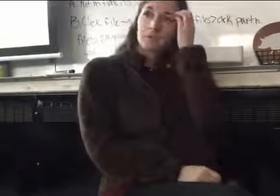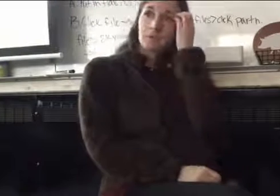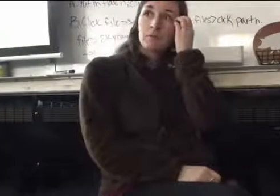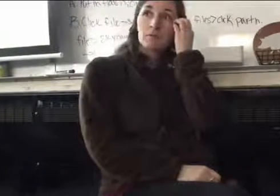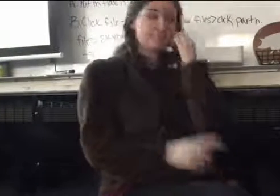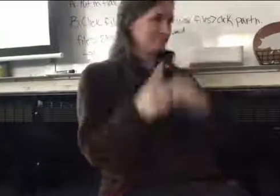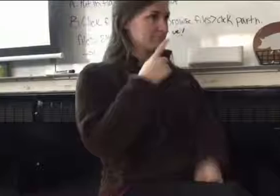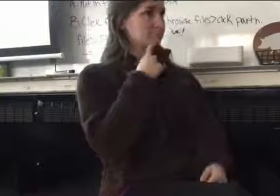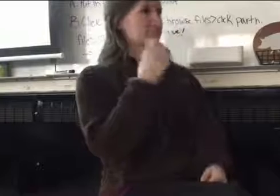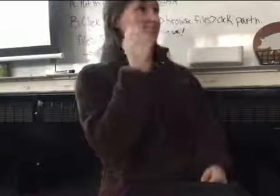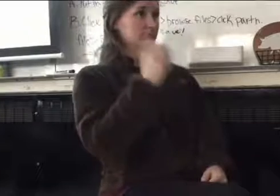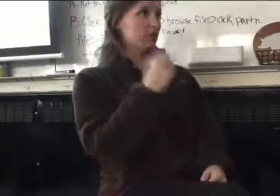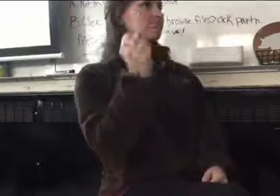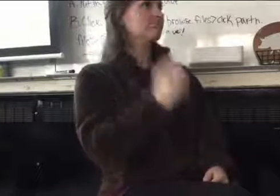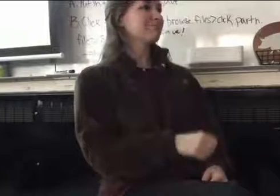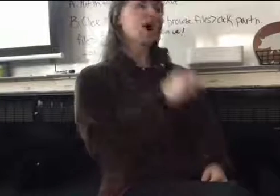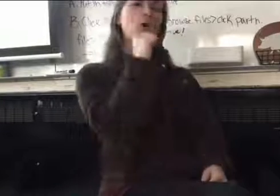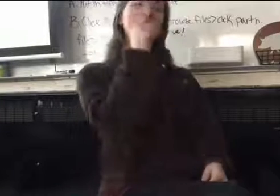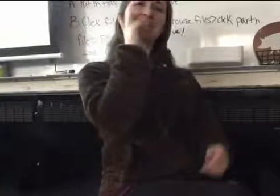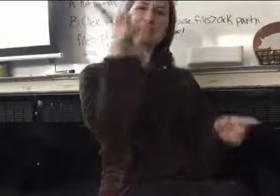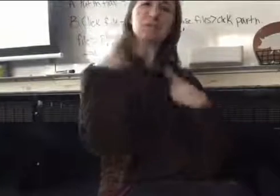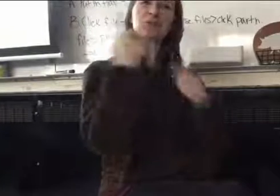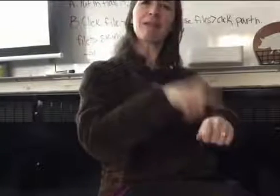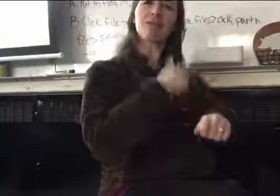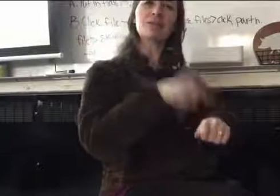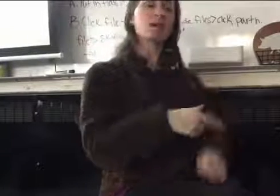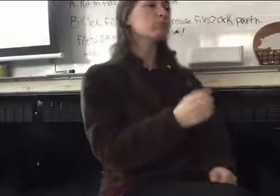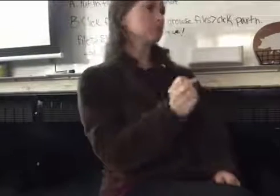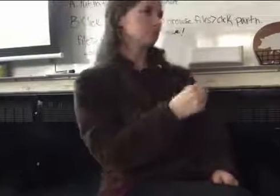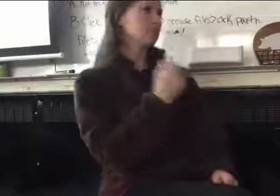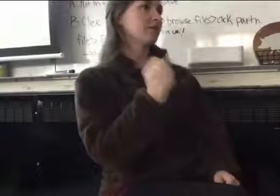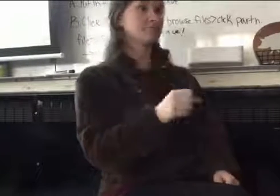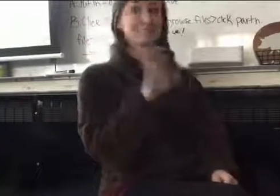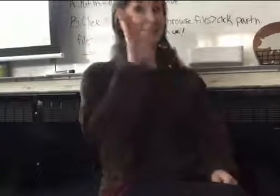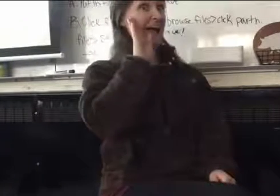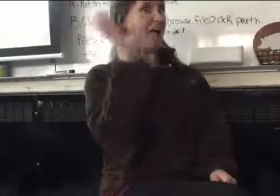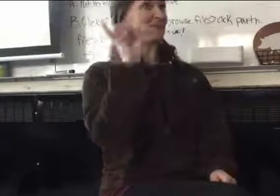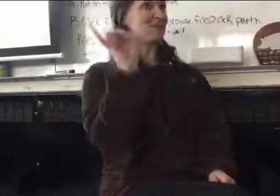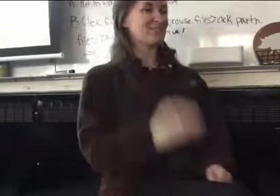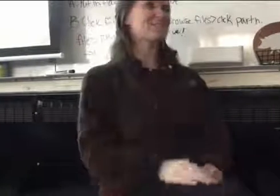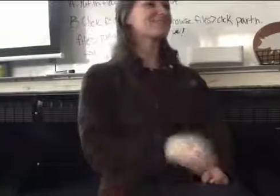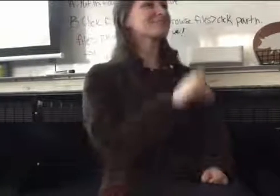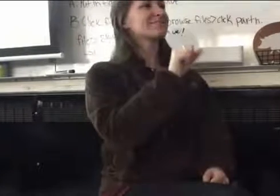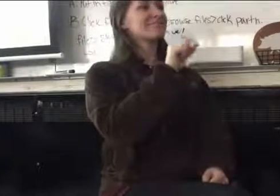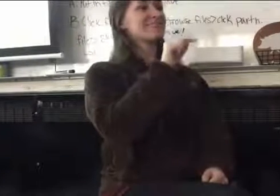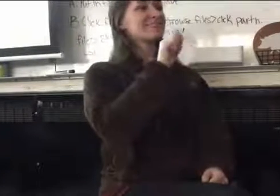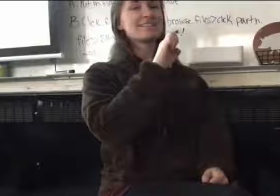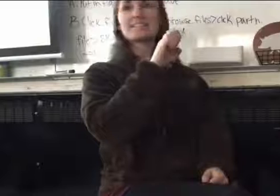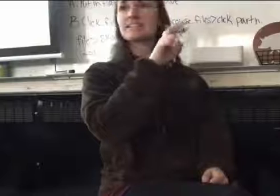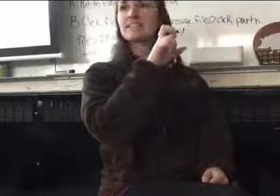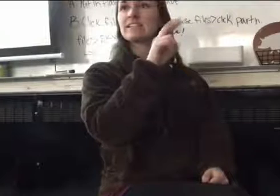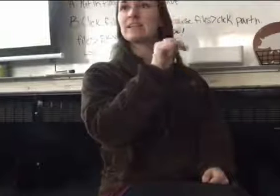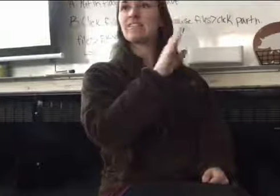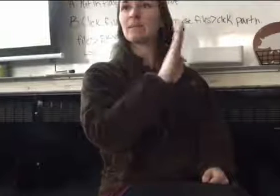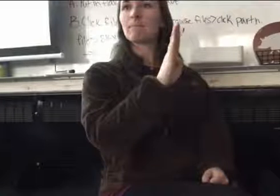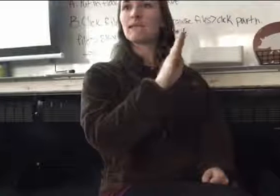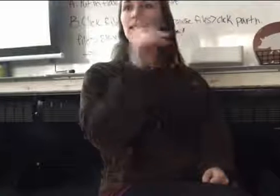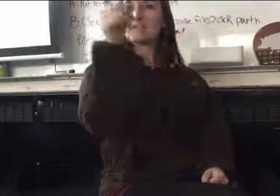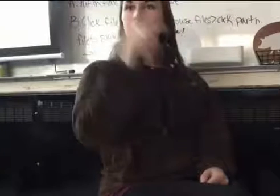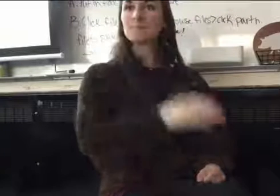Yeah. Hi, you too. Stephen B. That's him right here. That's you.